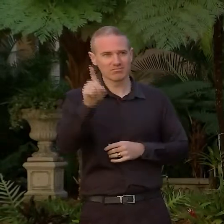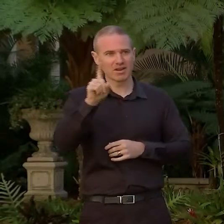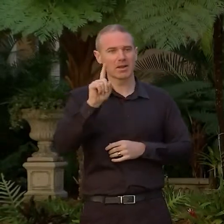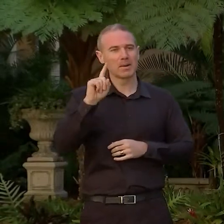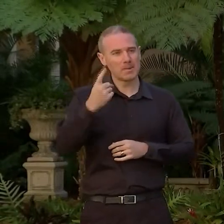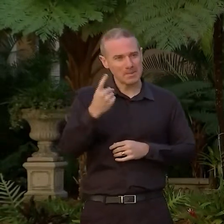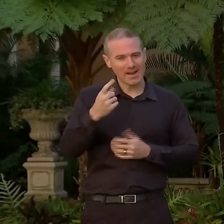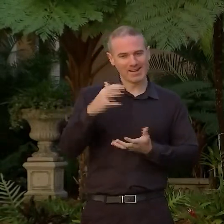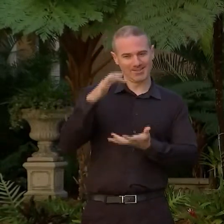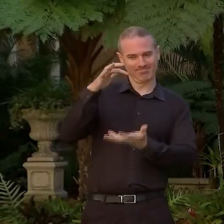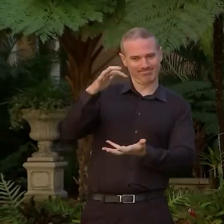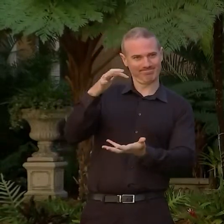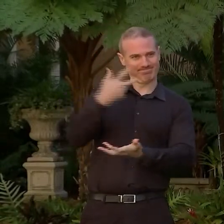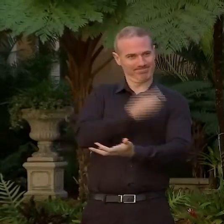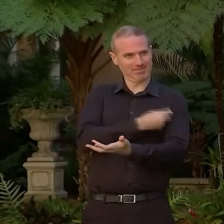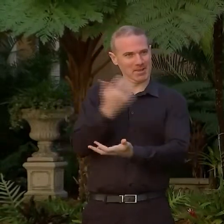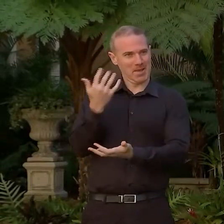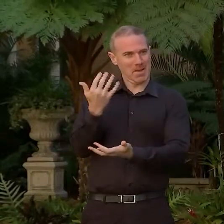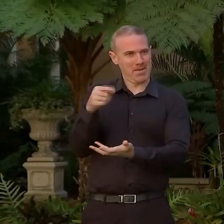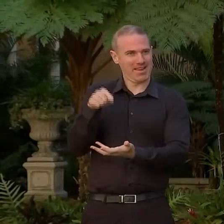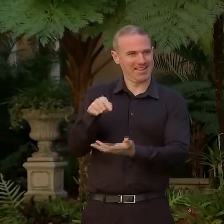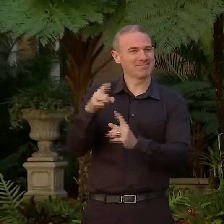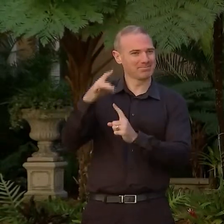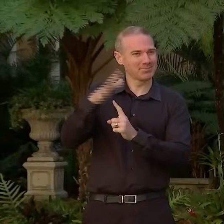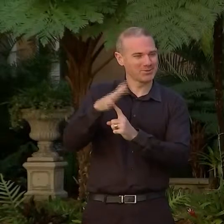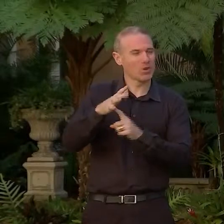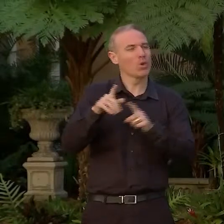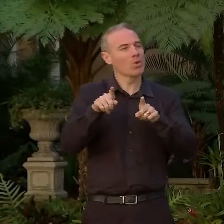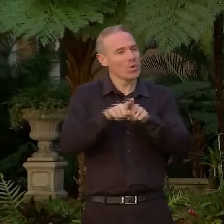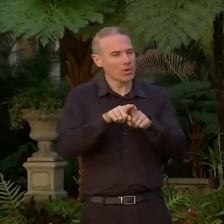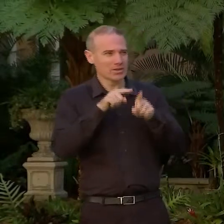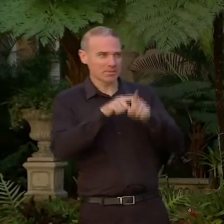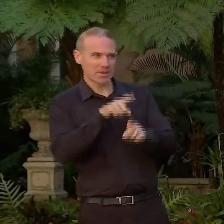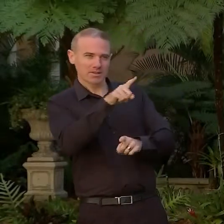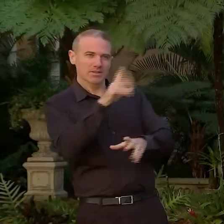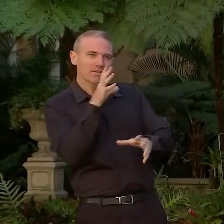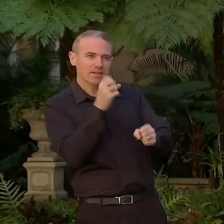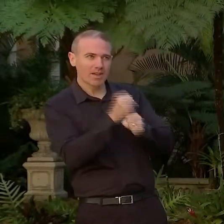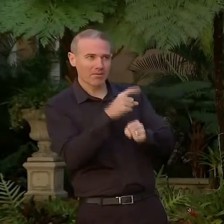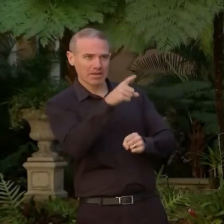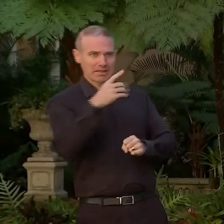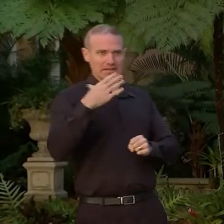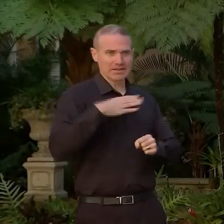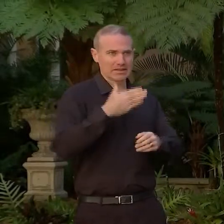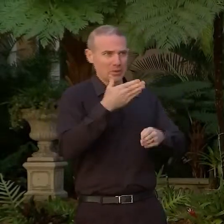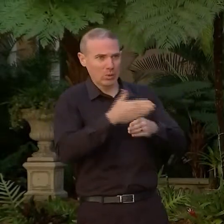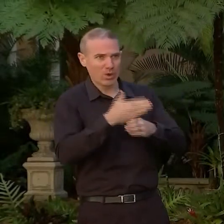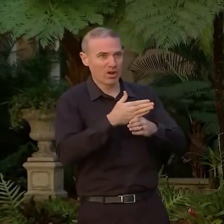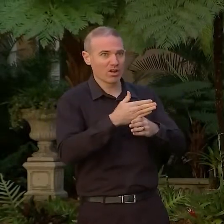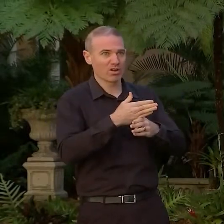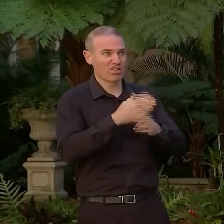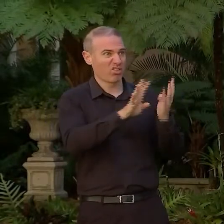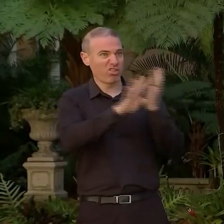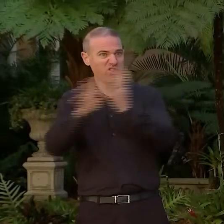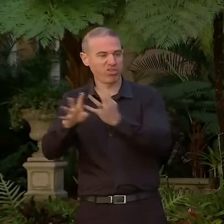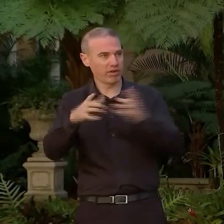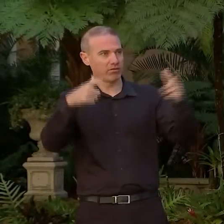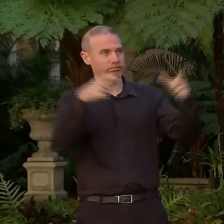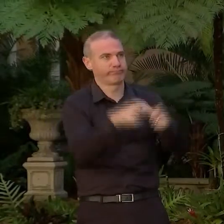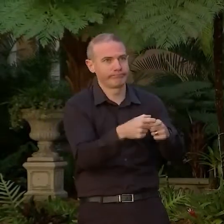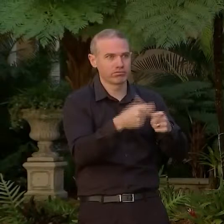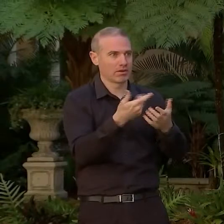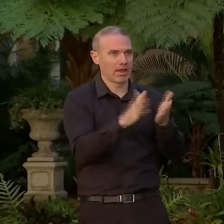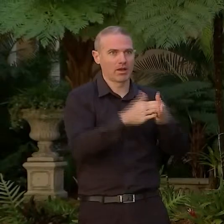issue, and of course the differing operational needs of agencies, but no public sector worker that I'm aware of,